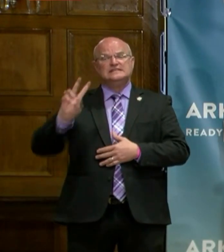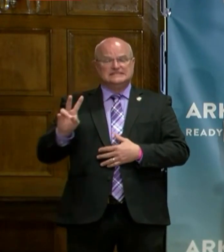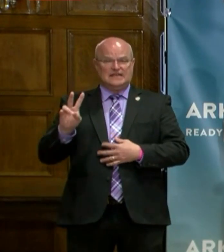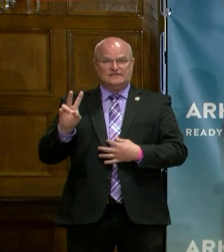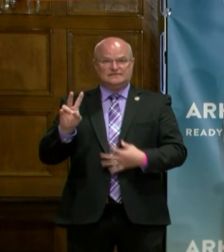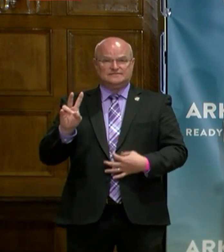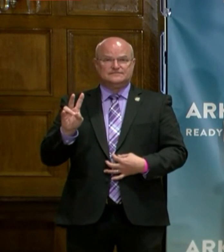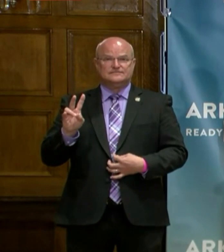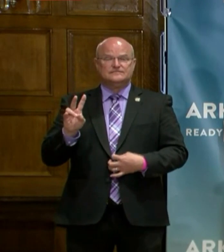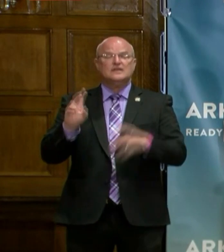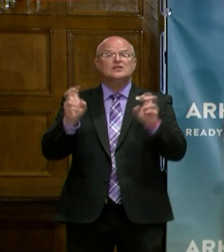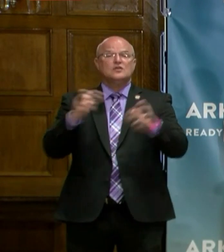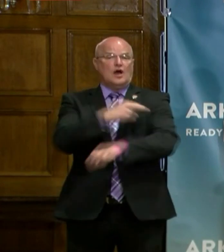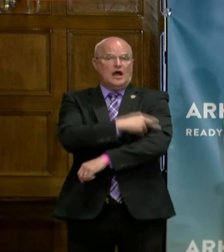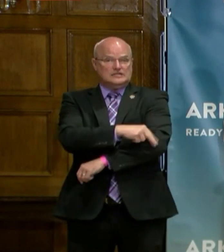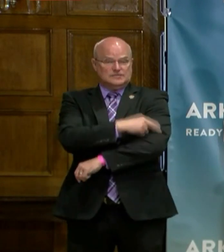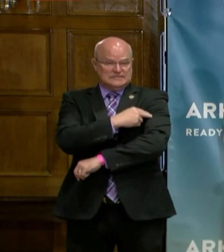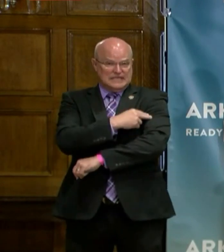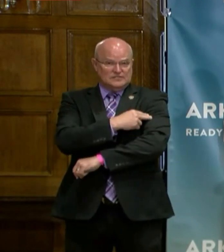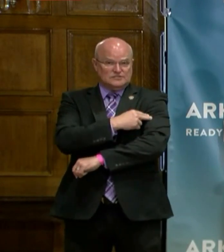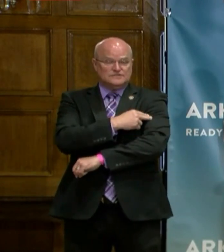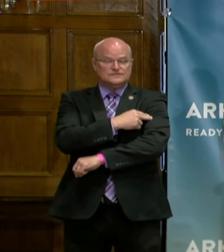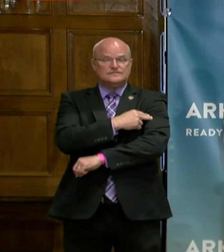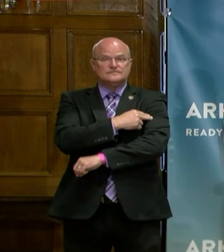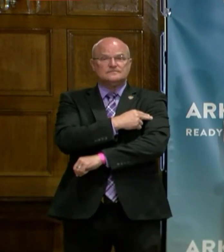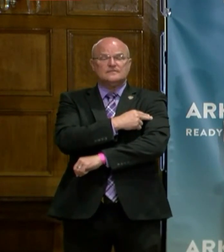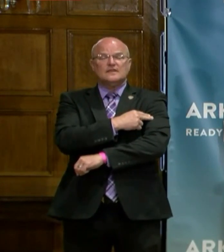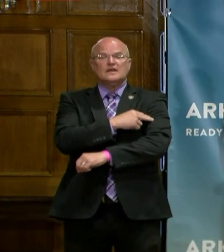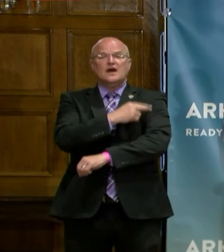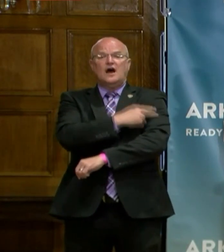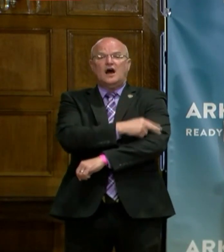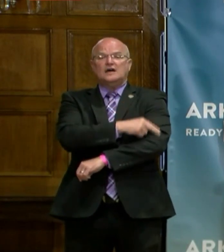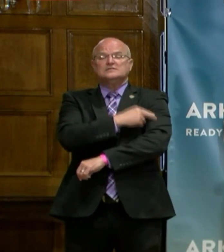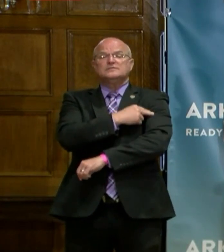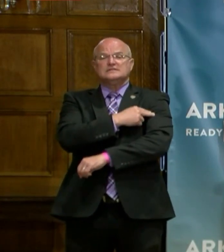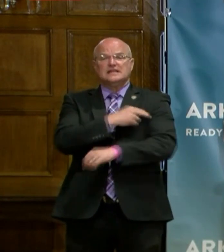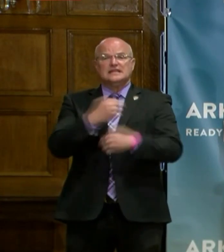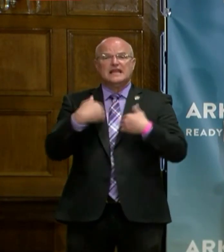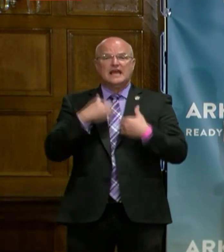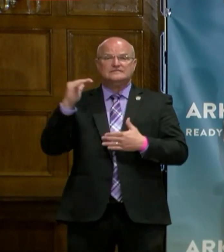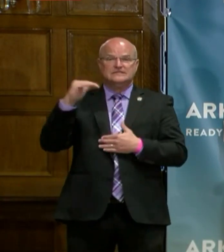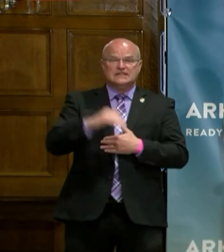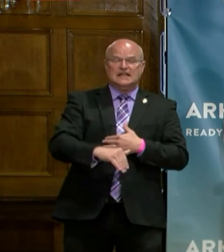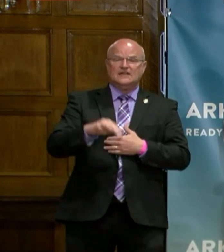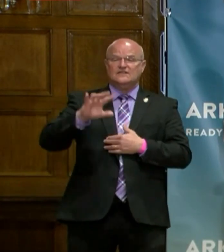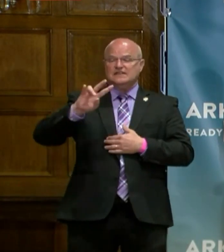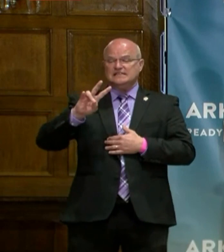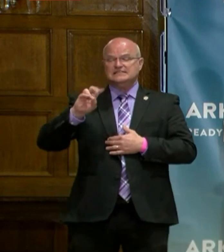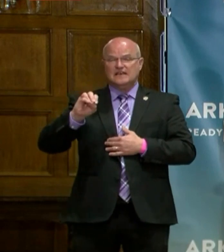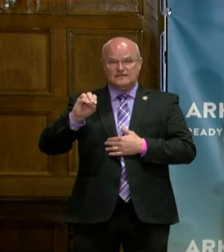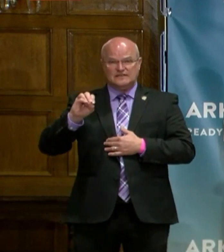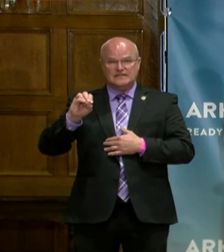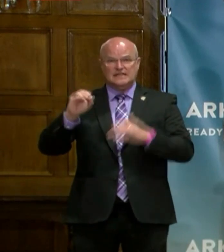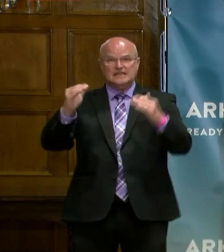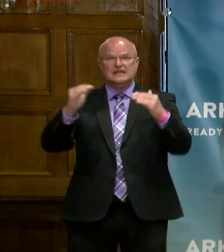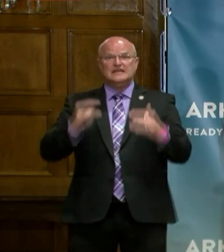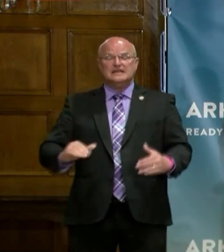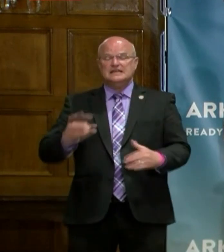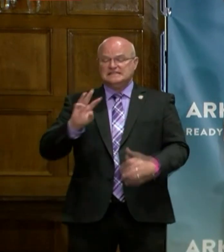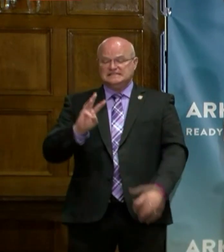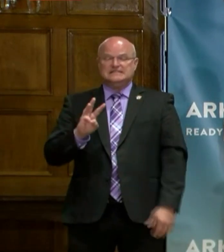3,747. In terms of hospitalizations, the hospitalizations have declined from 70 down